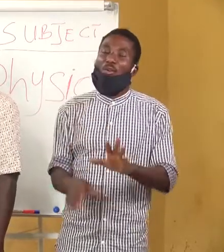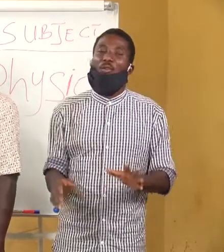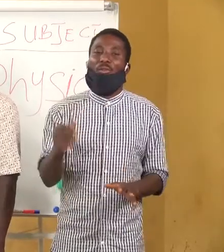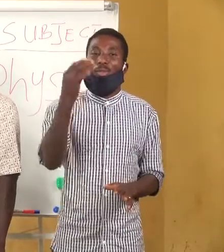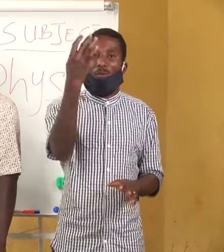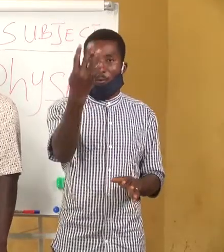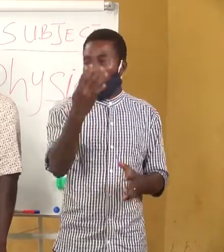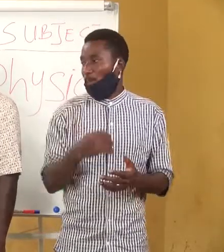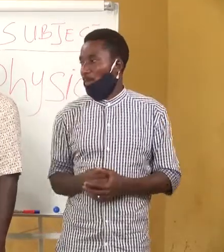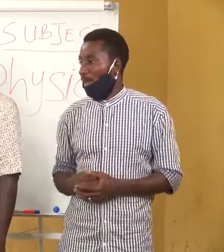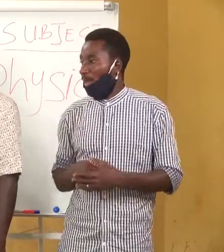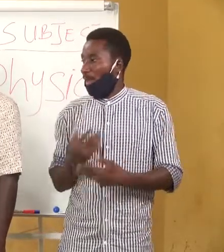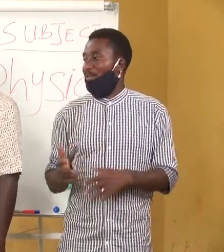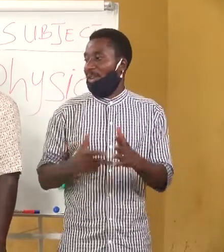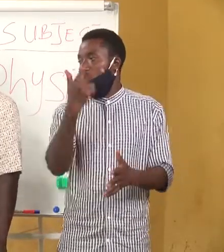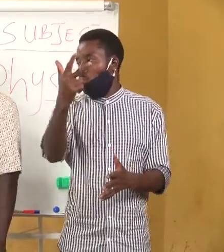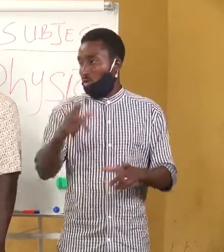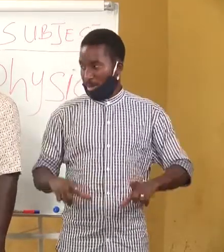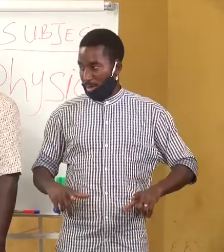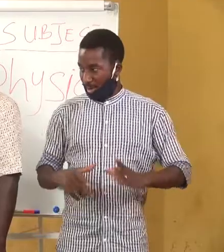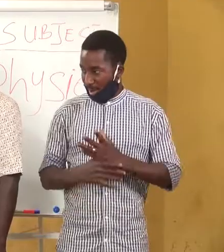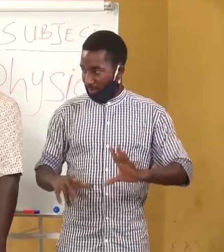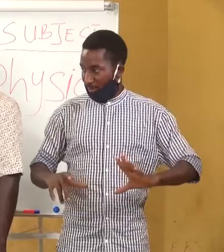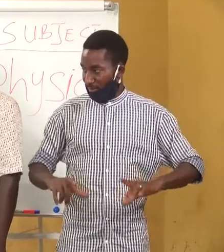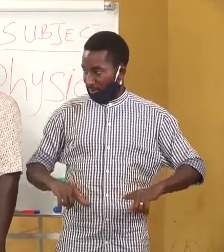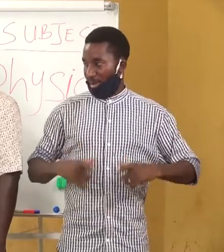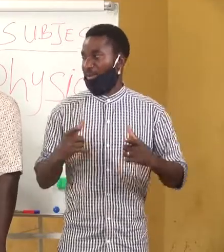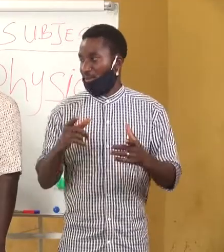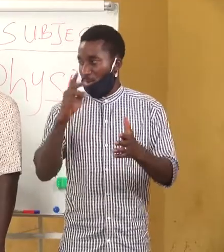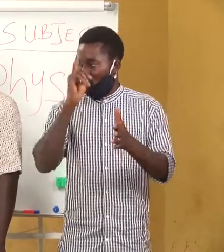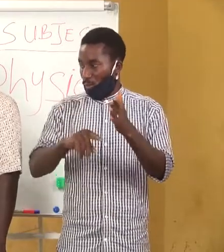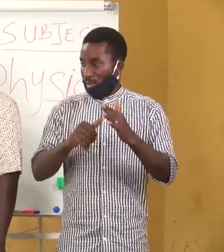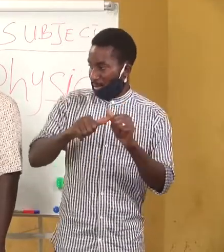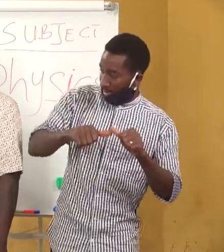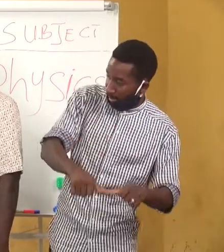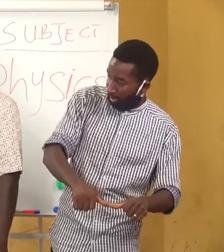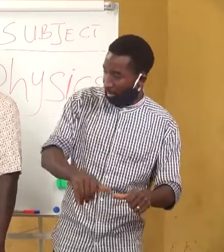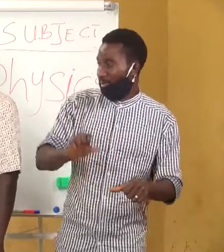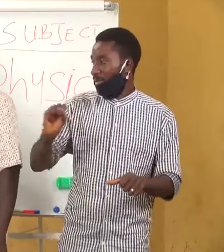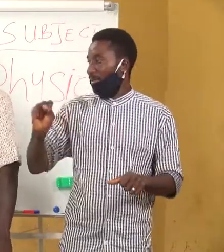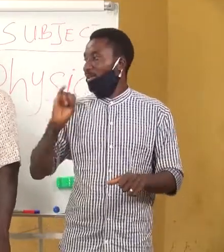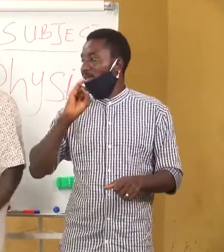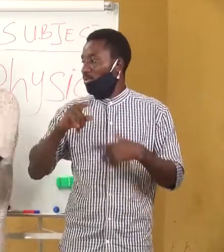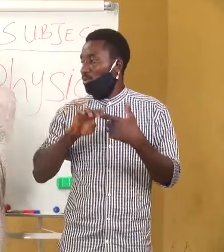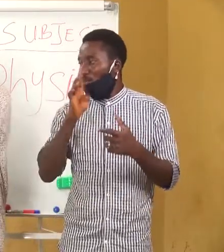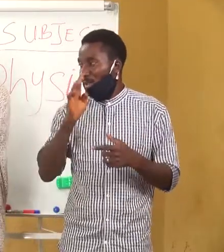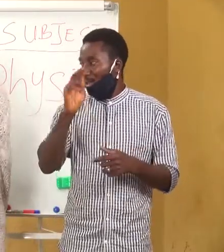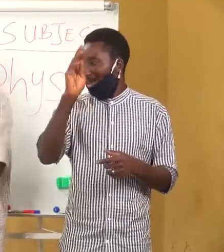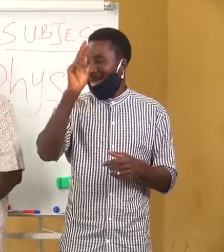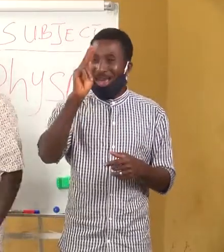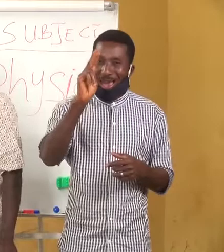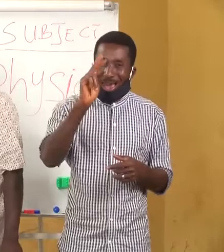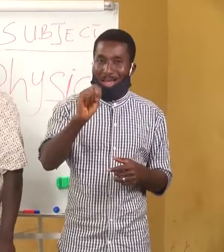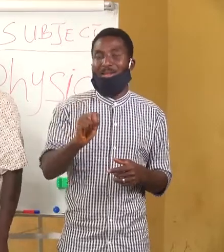After third half-life, what remains is equals to N over 4 divided by 2,